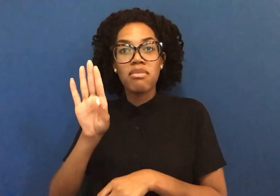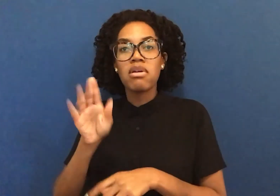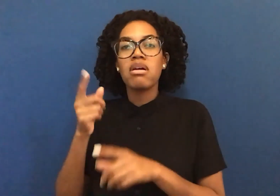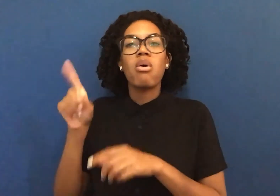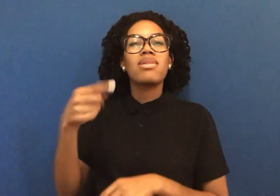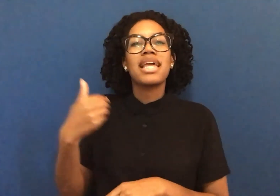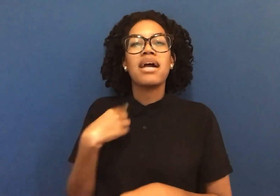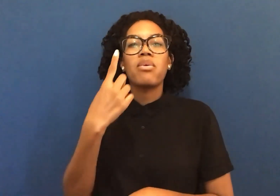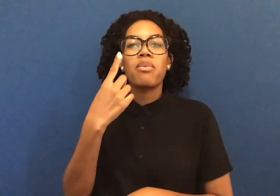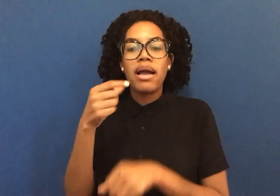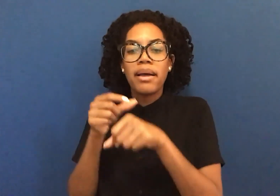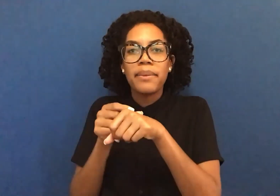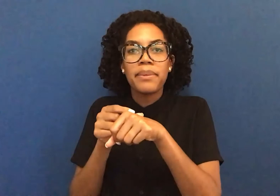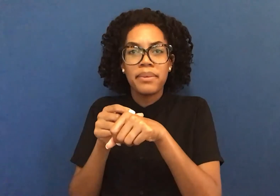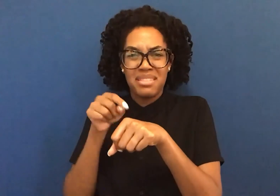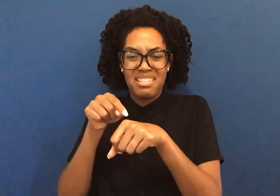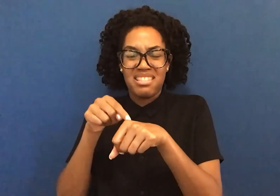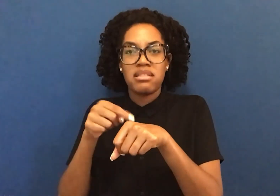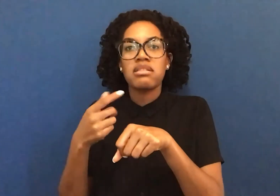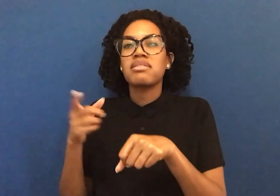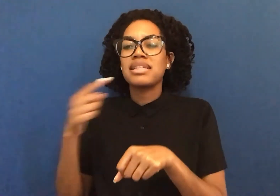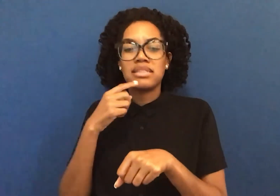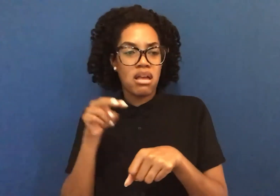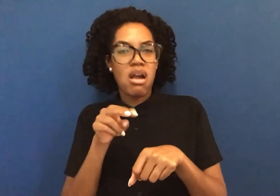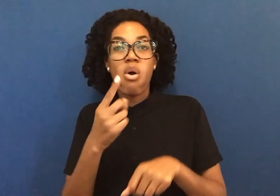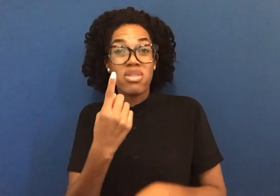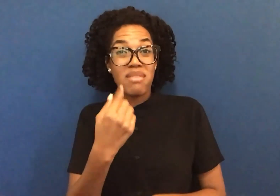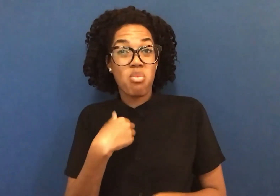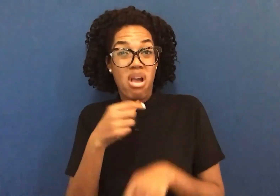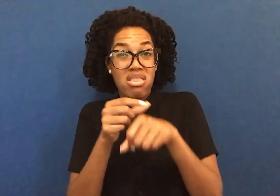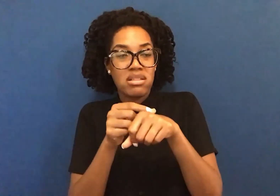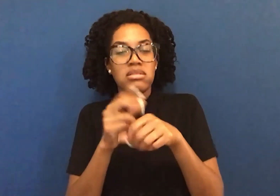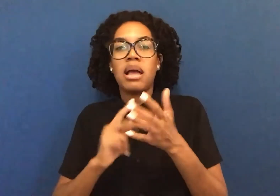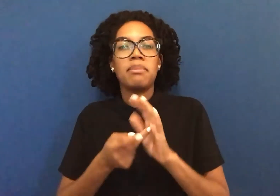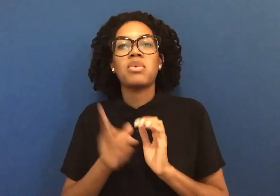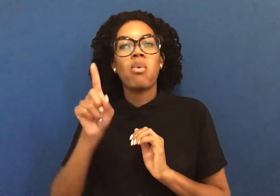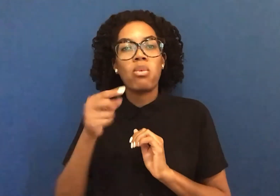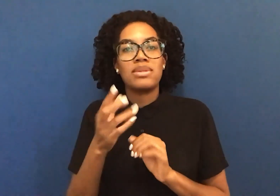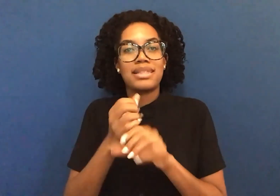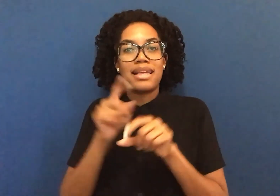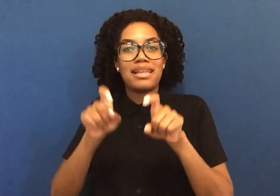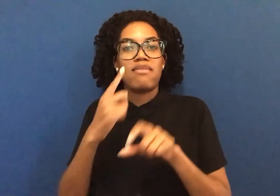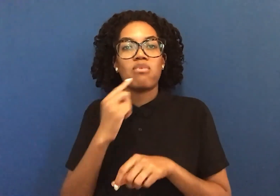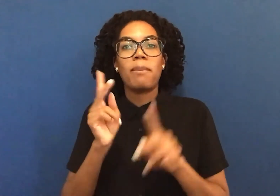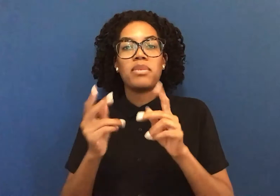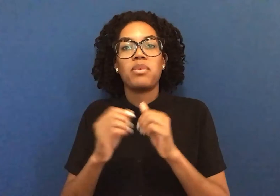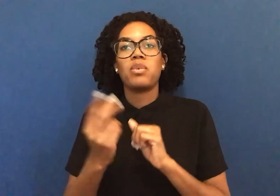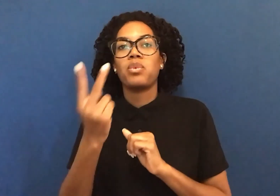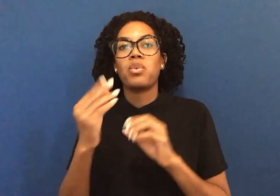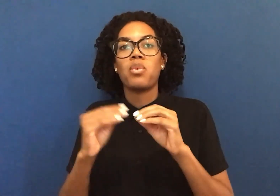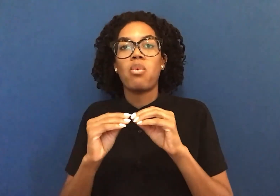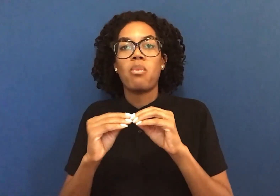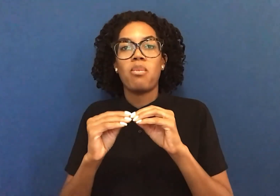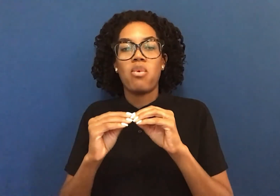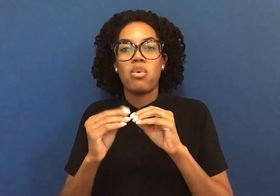was told they were holding tests for people with 2 or more lesions. They were also misdiagnosed. So the same individual was told,